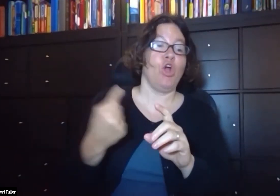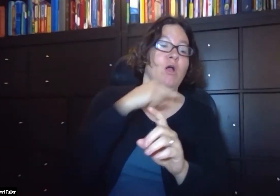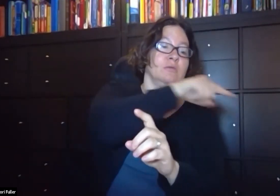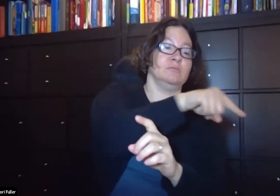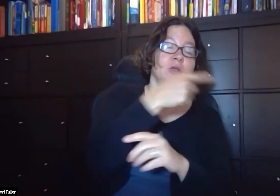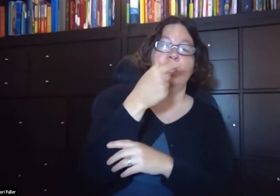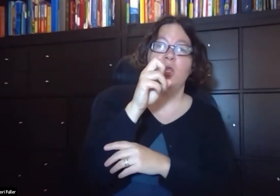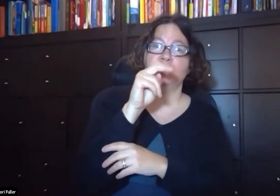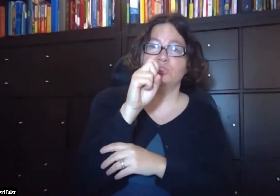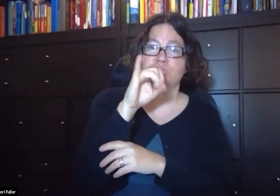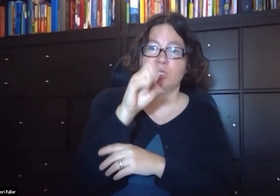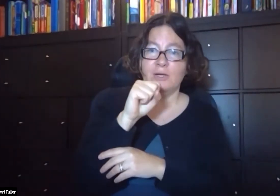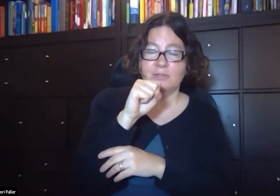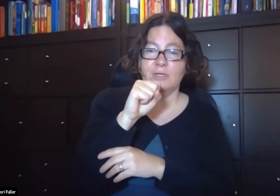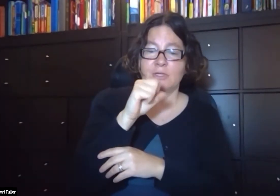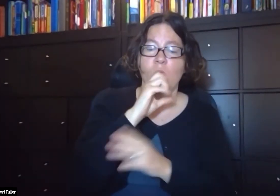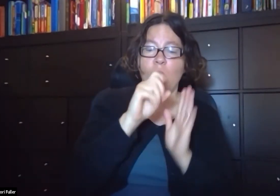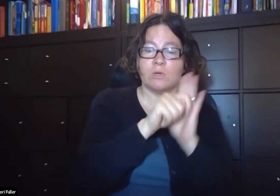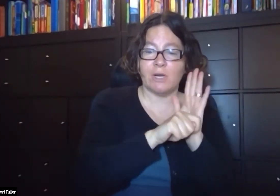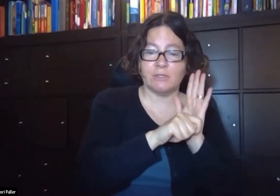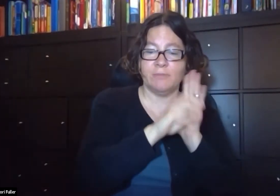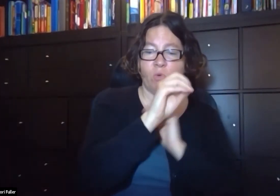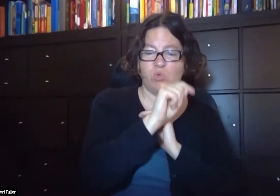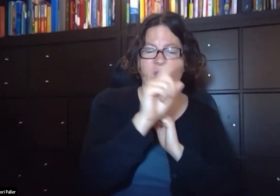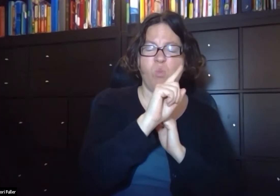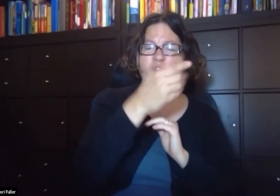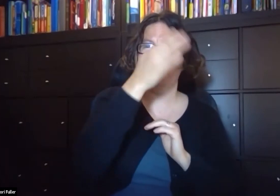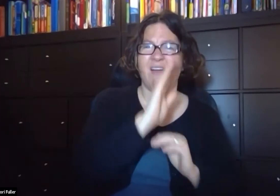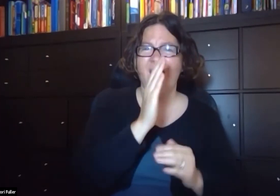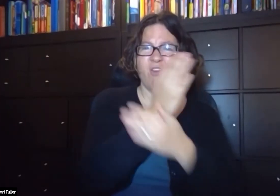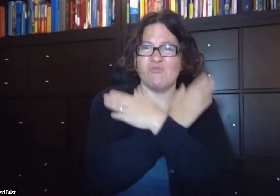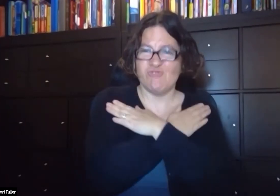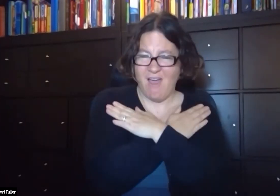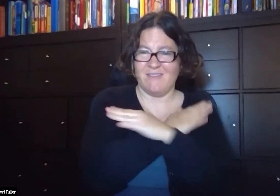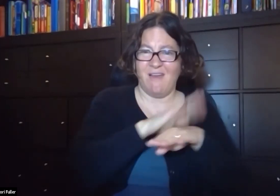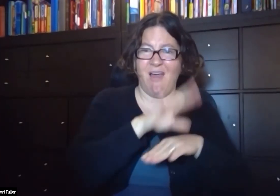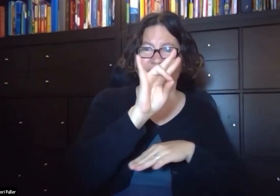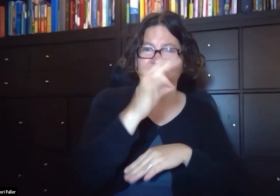Sabbath. And this is tied in to Genesis